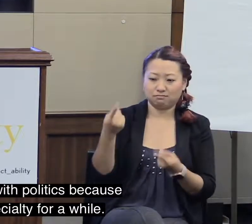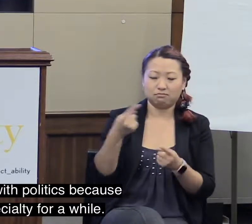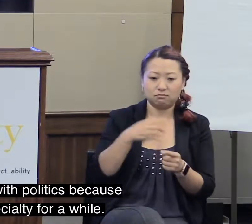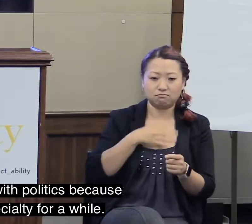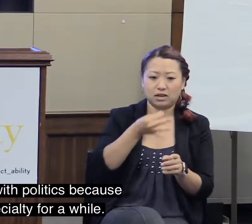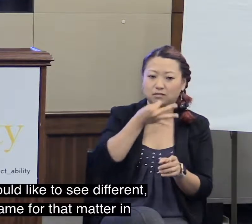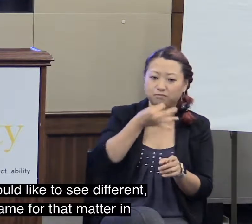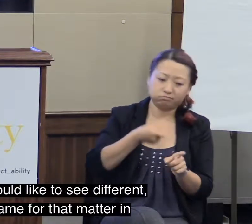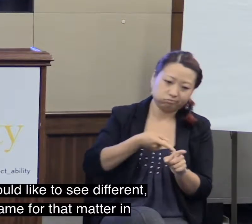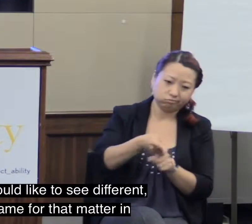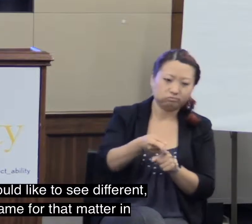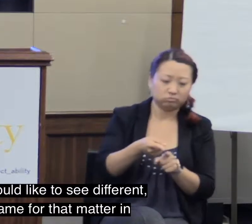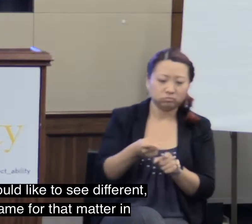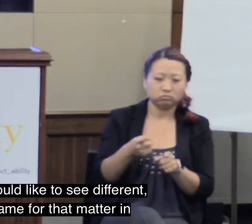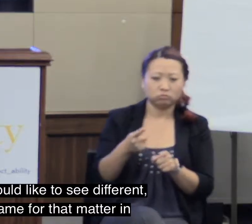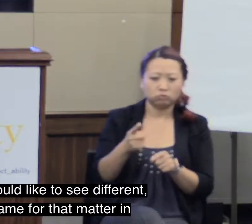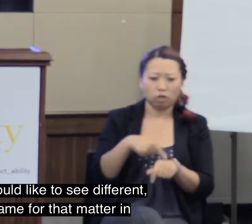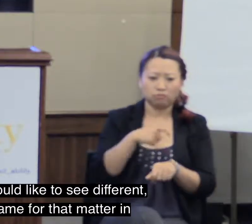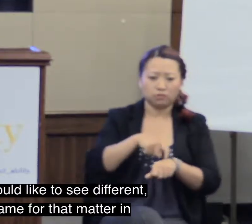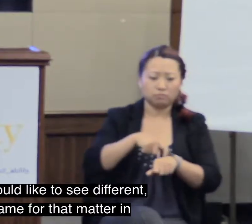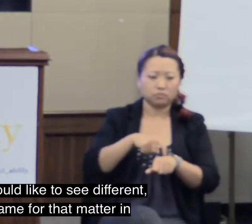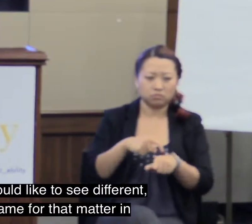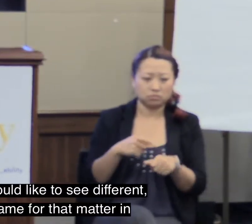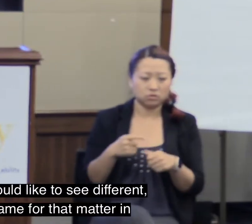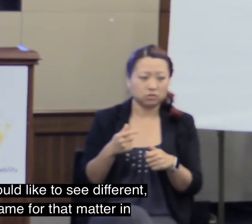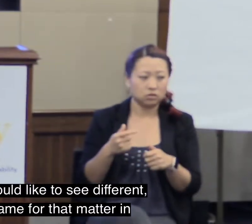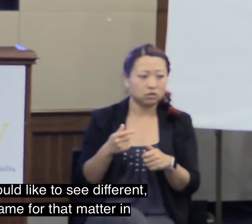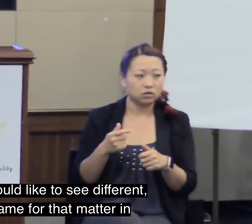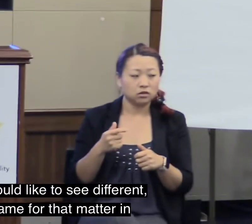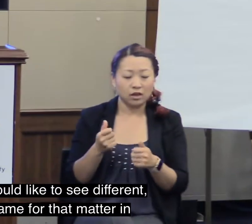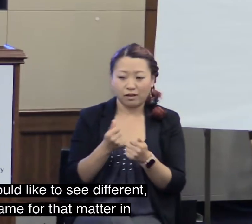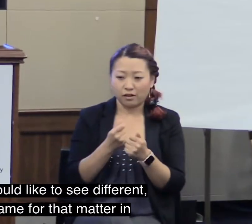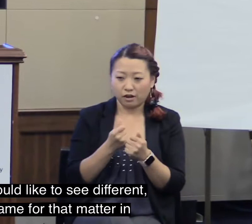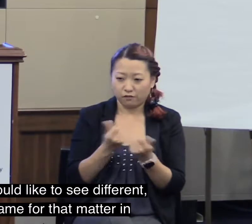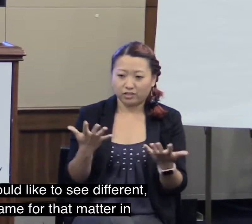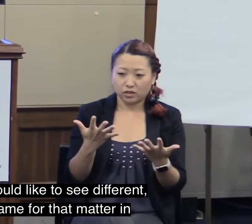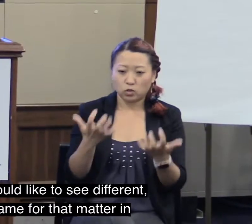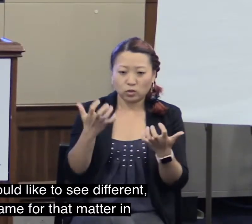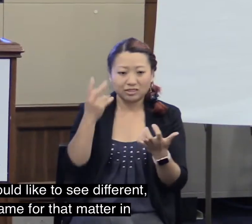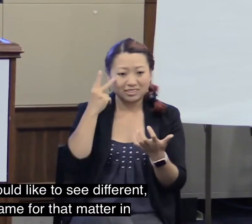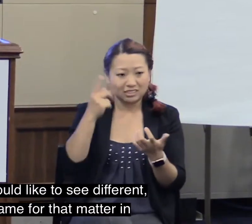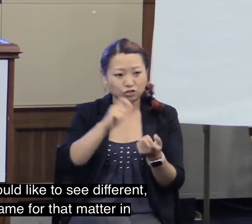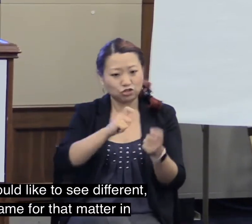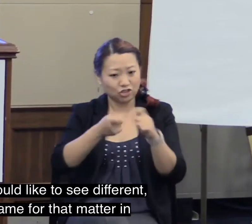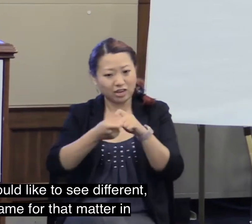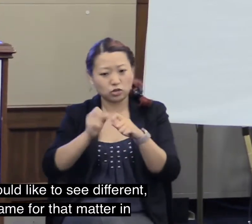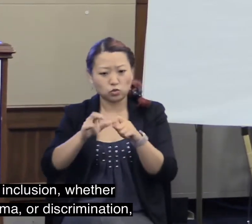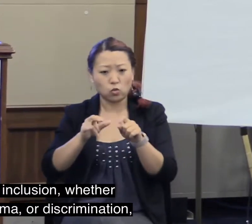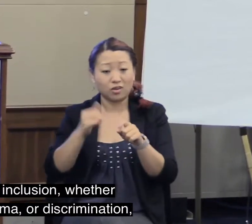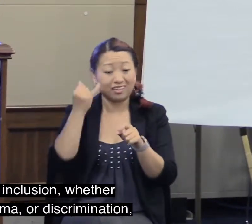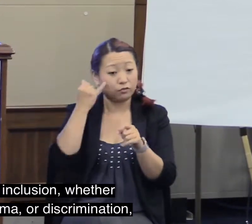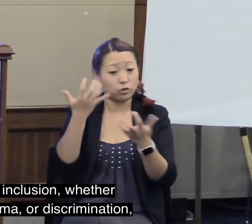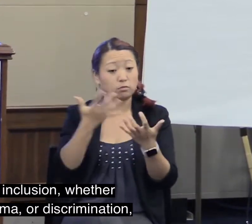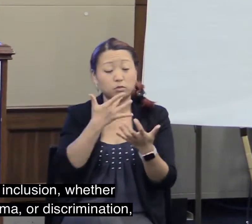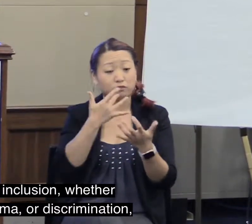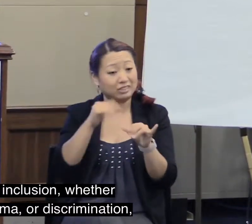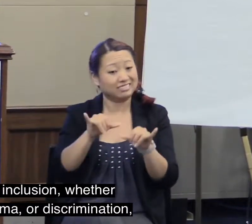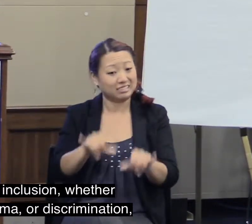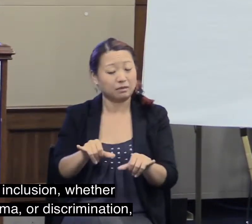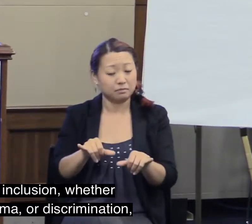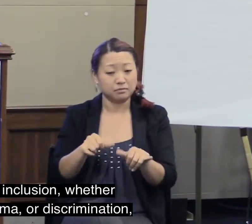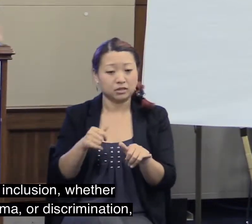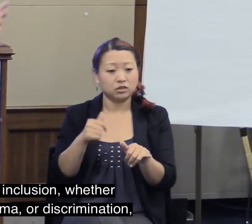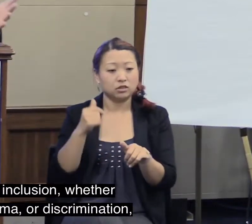while. So everything that you would like to see different, changed, or even the same for that matter in the area of